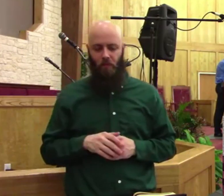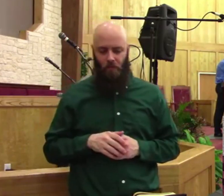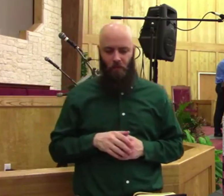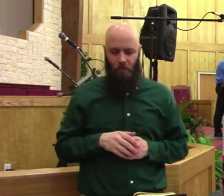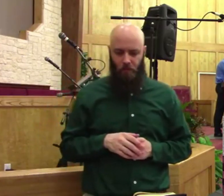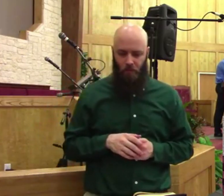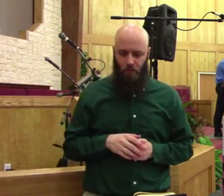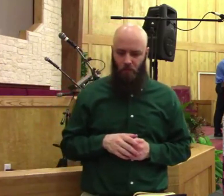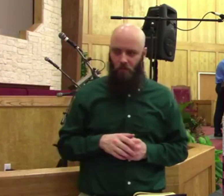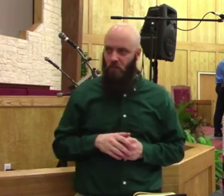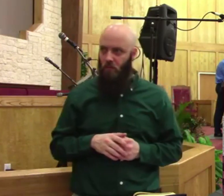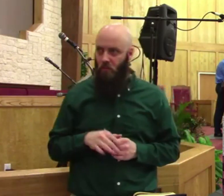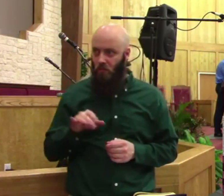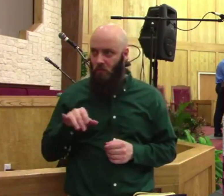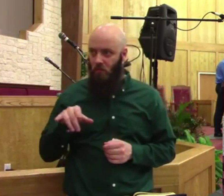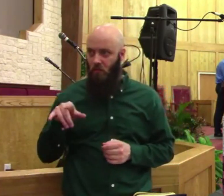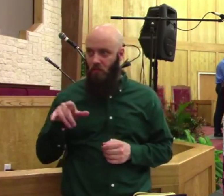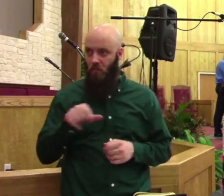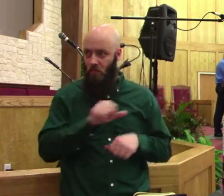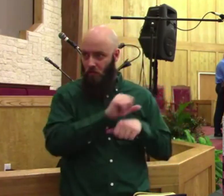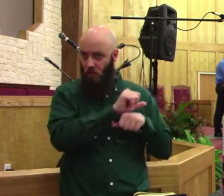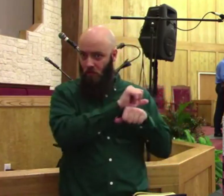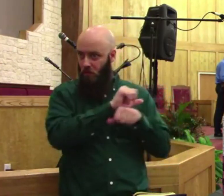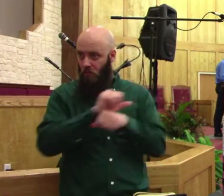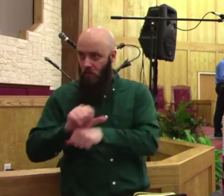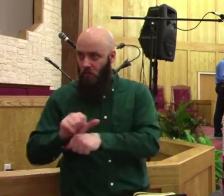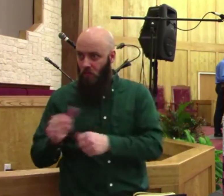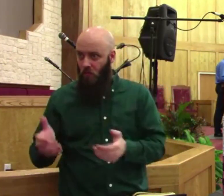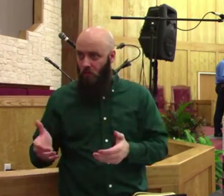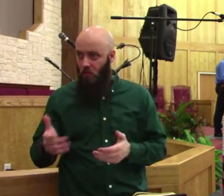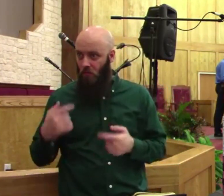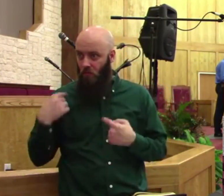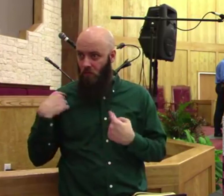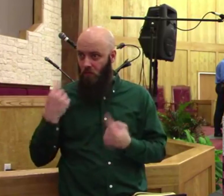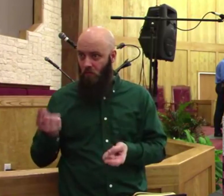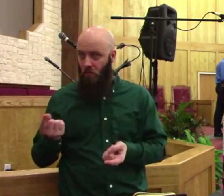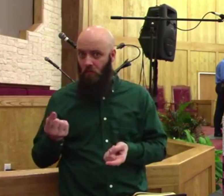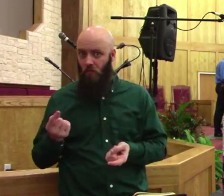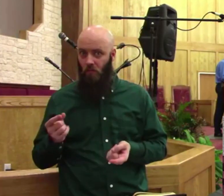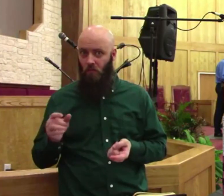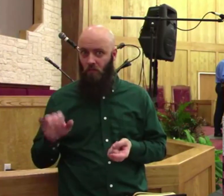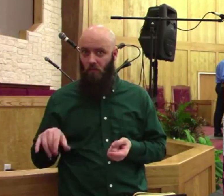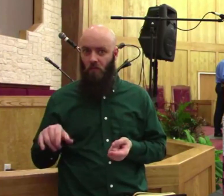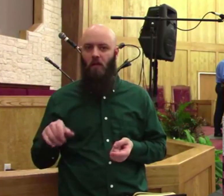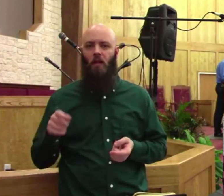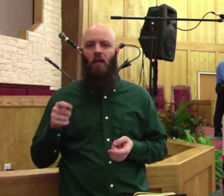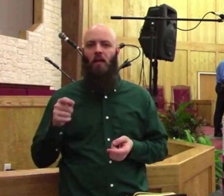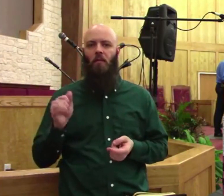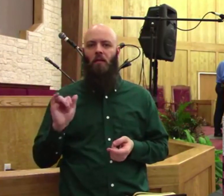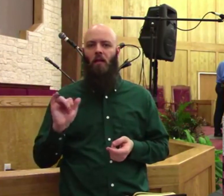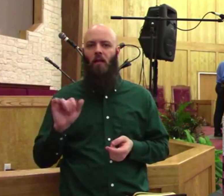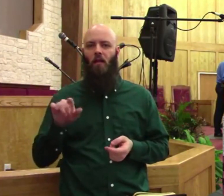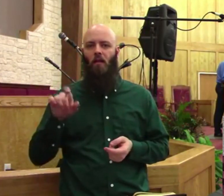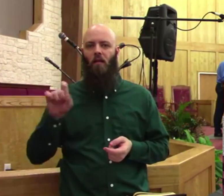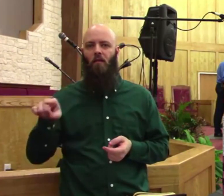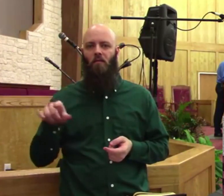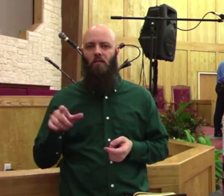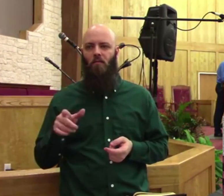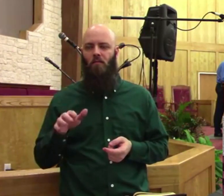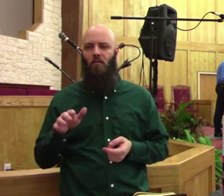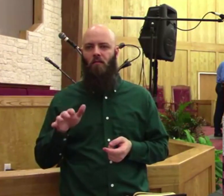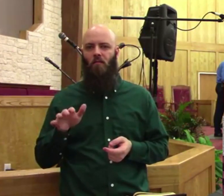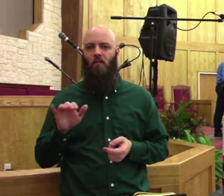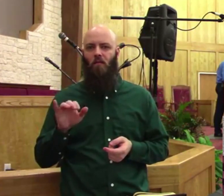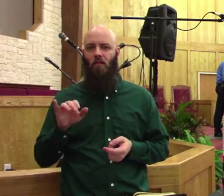You've been an exile here. You've been our captive. I mean, just kind of treating or asking, you're